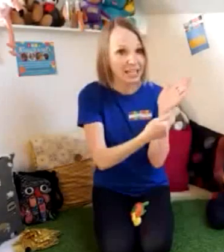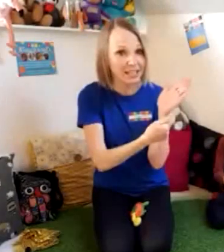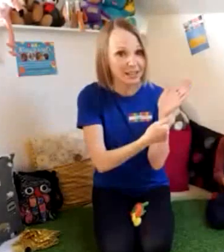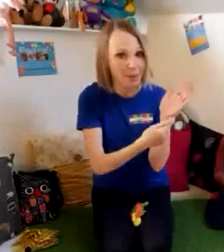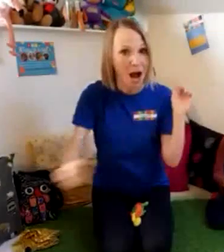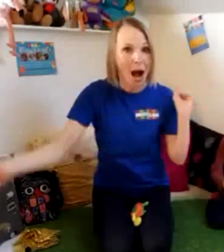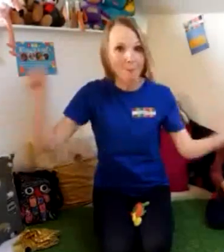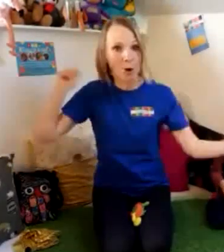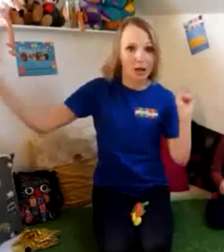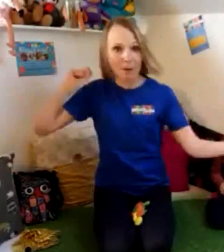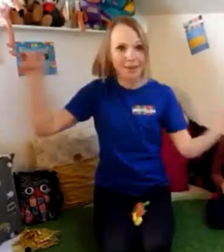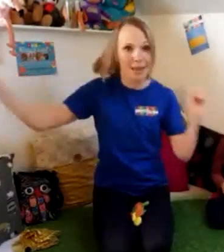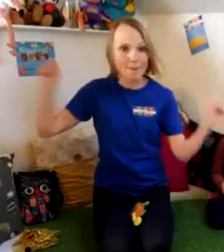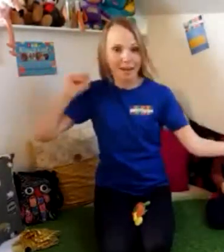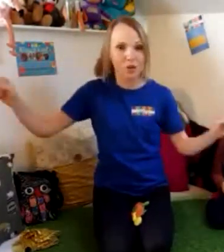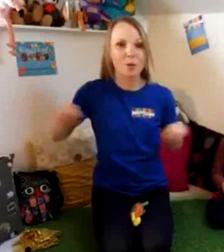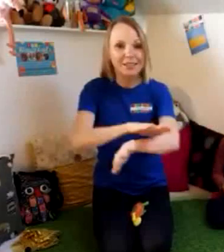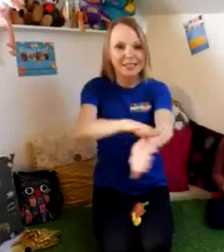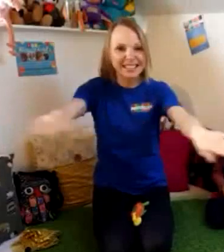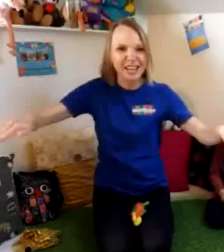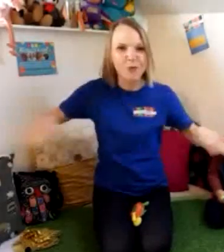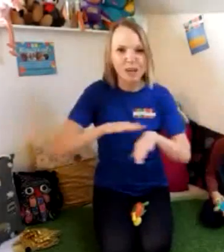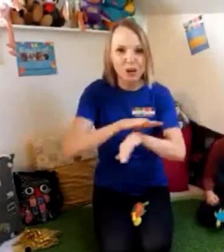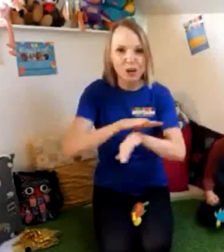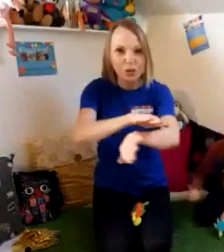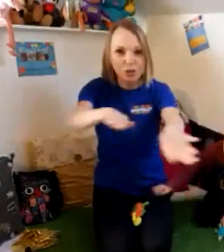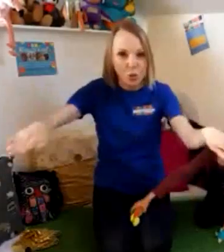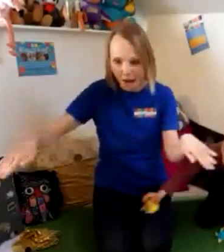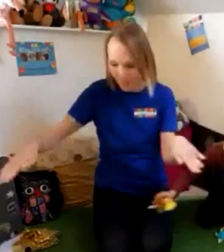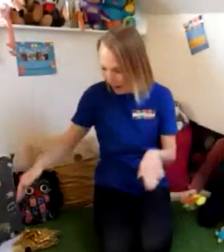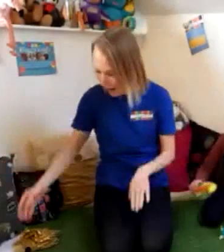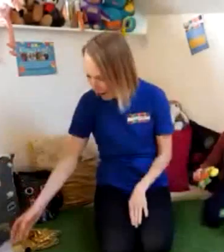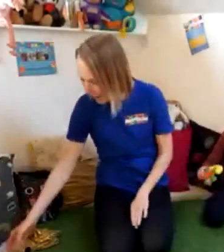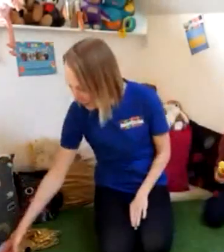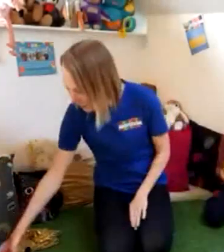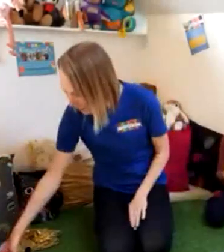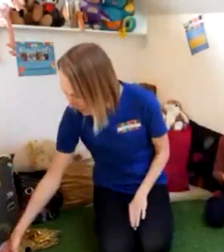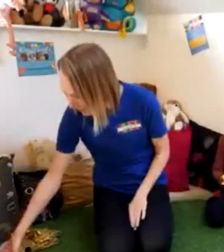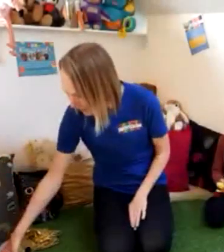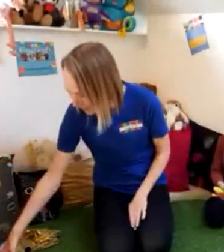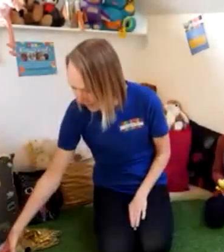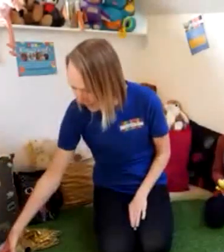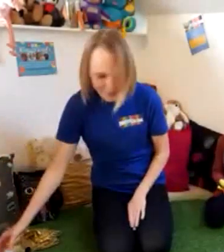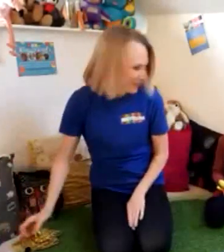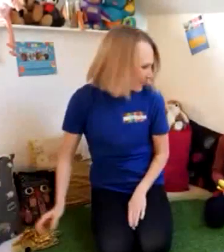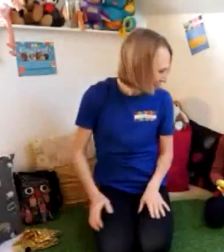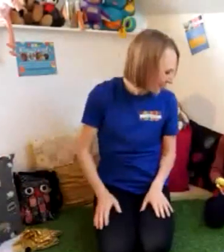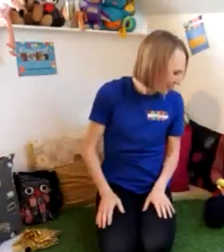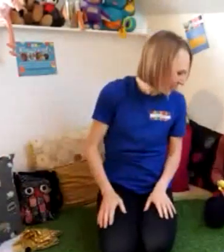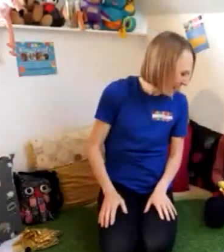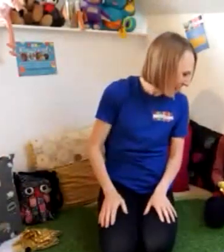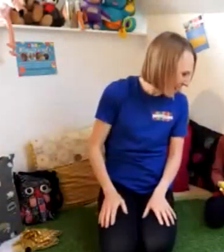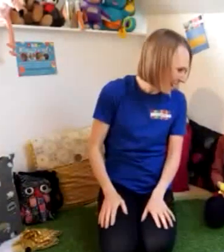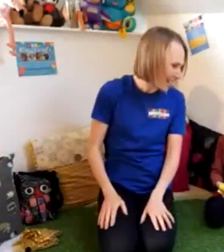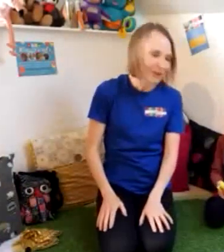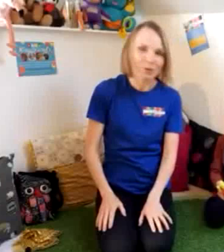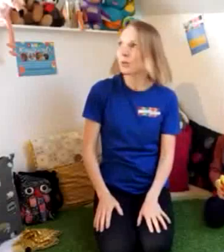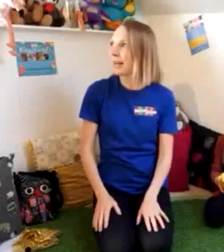Tim. I put him in the bathtub to see if he could swim. My favourite is the one. Yeah. Because we can get